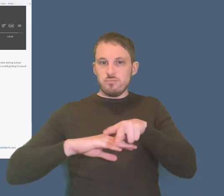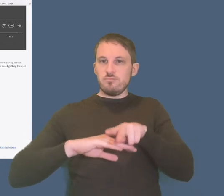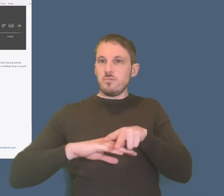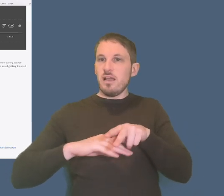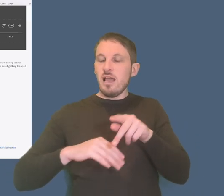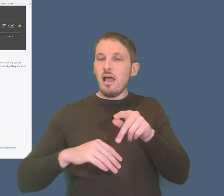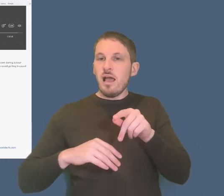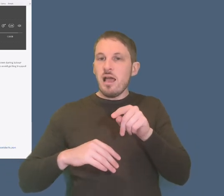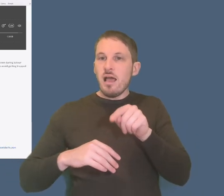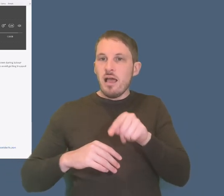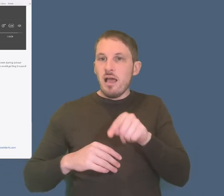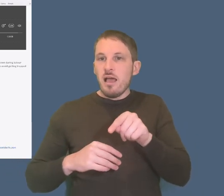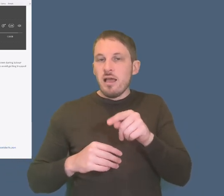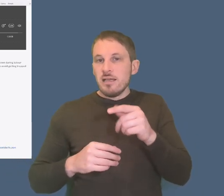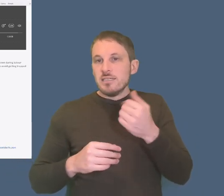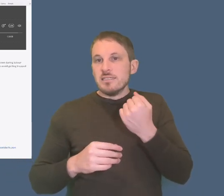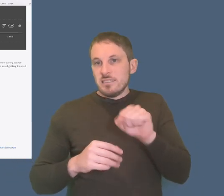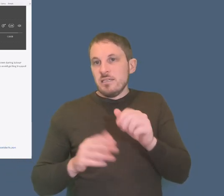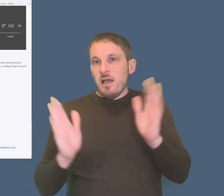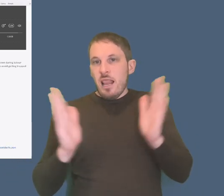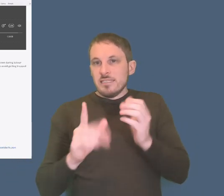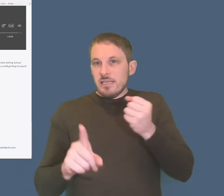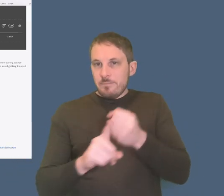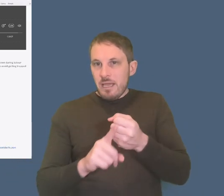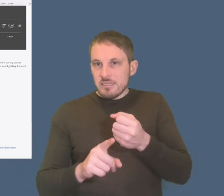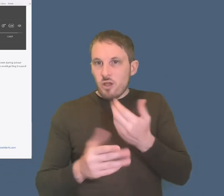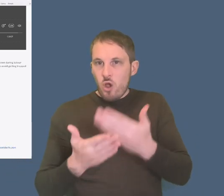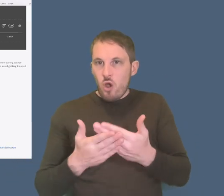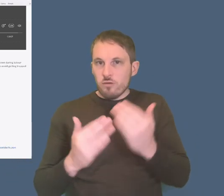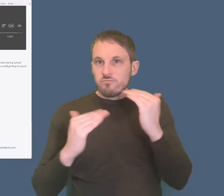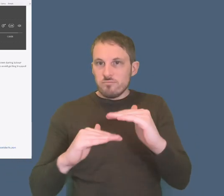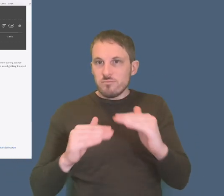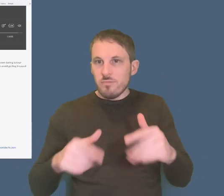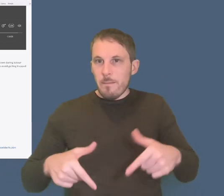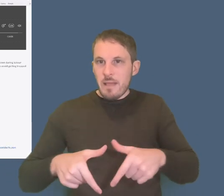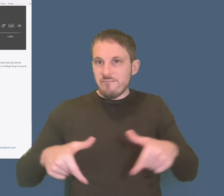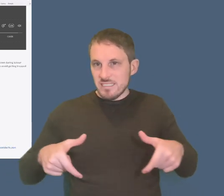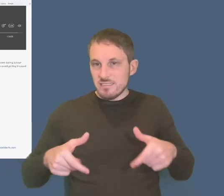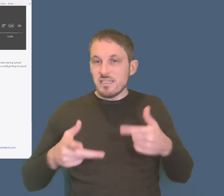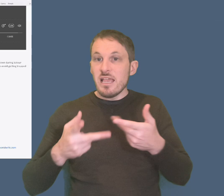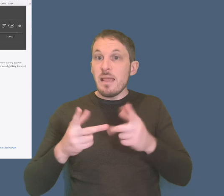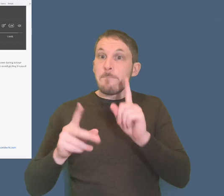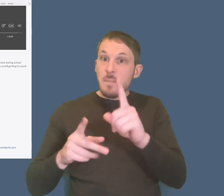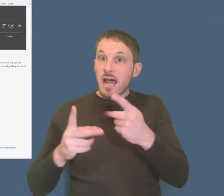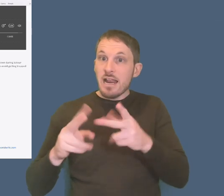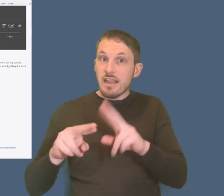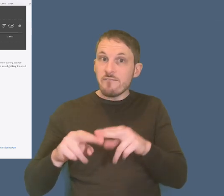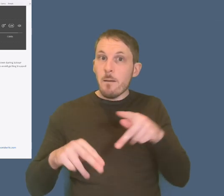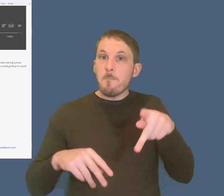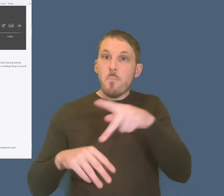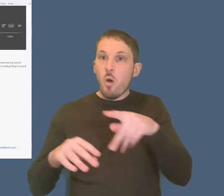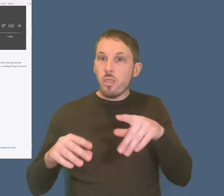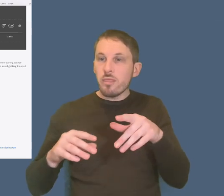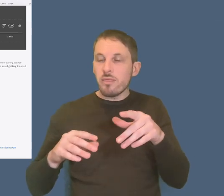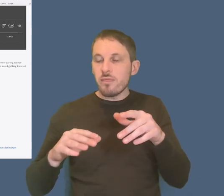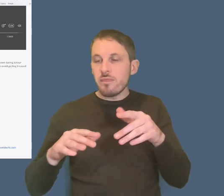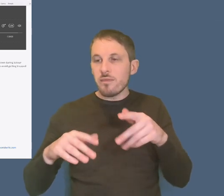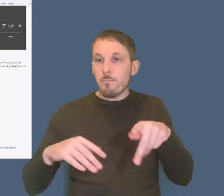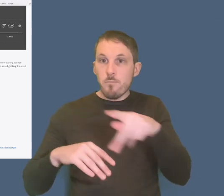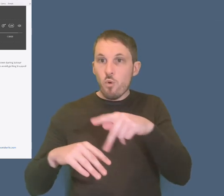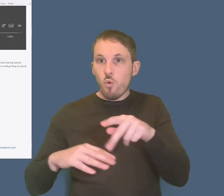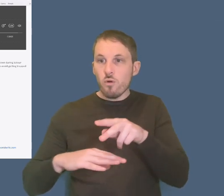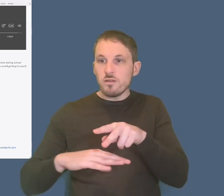impactful on the function of your pelvis. And so if a woman's lying back in a birth pool or lying on her side